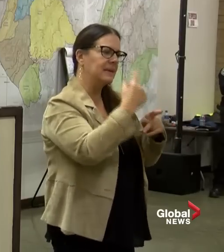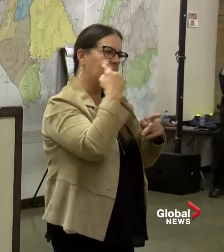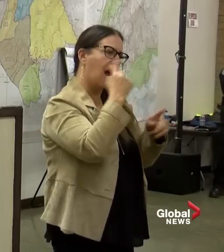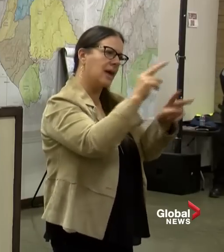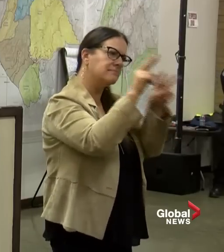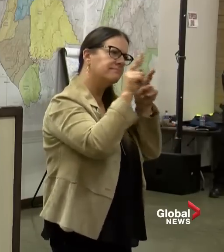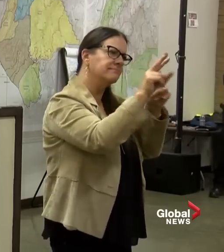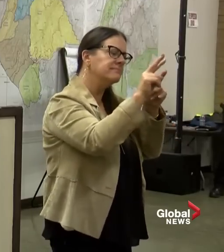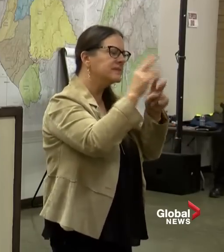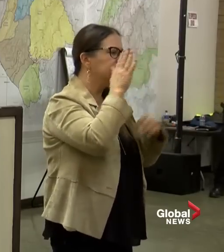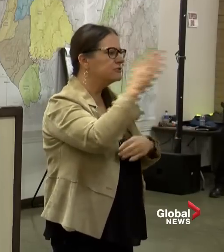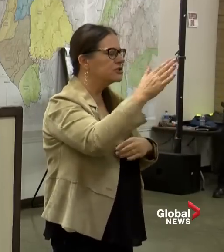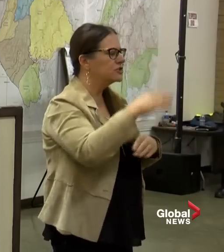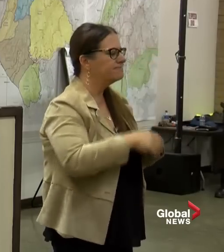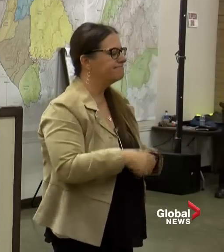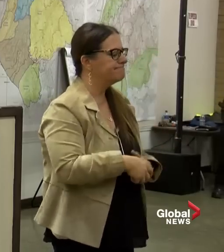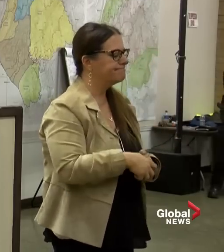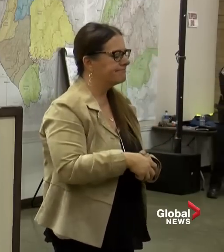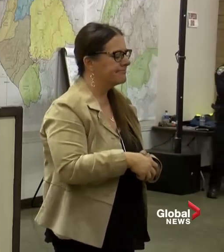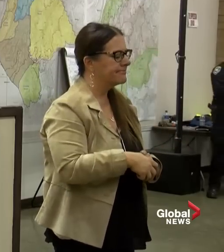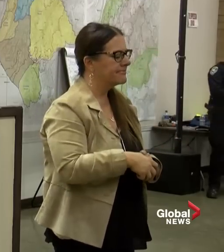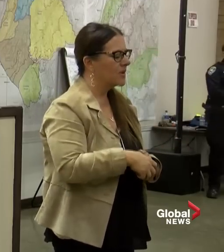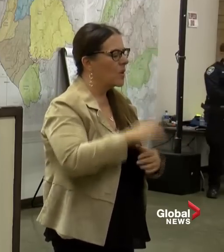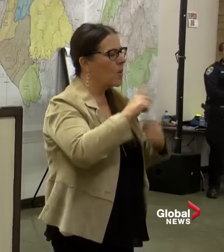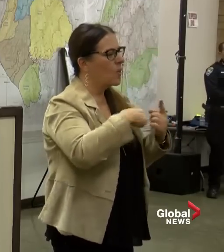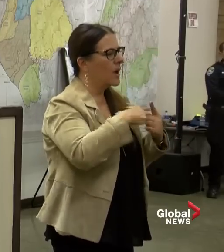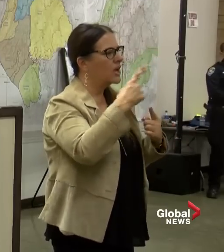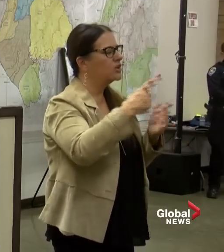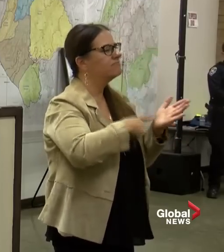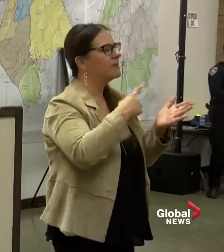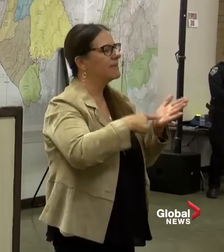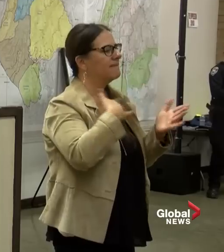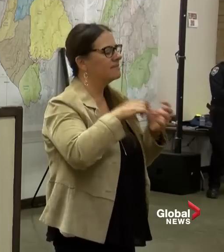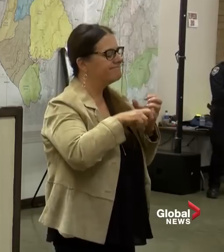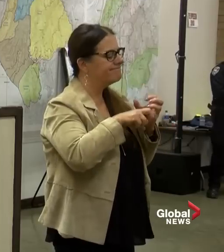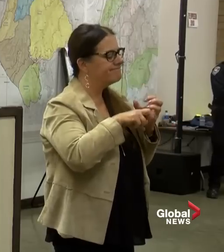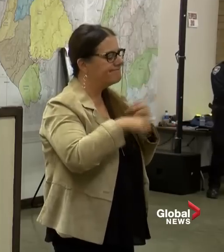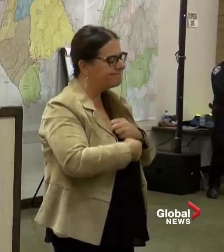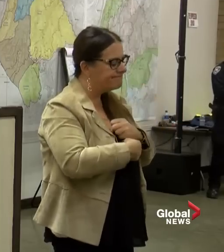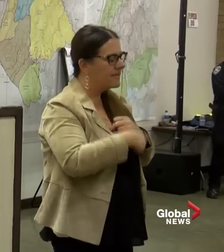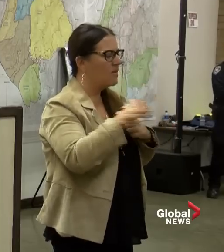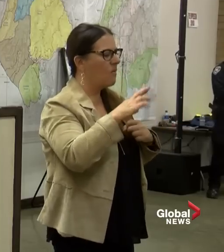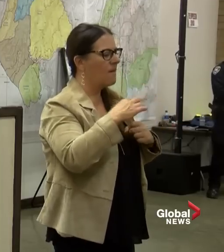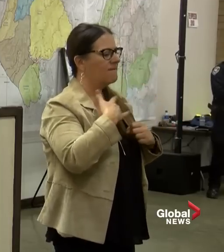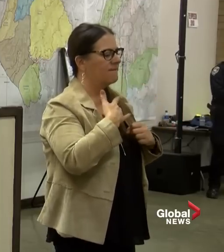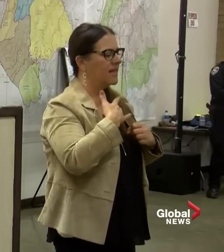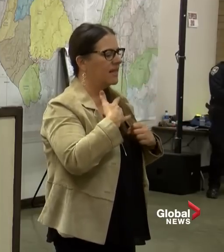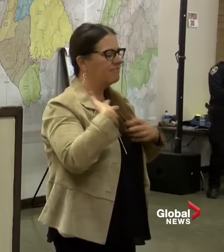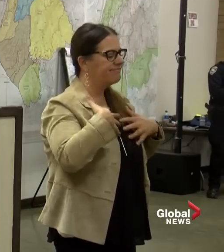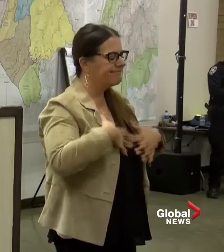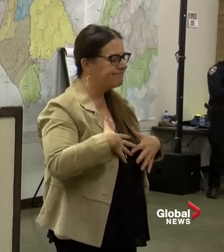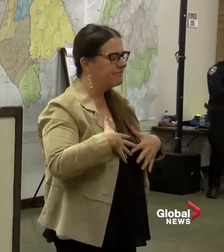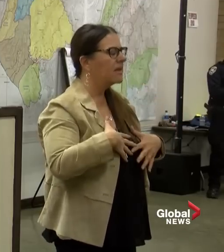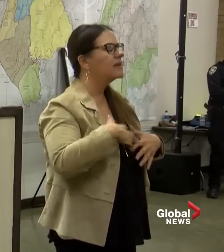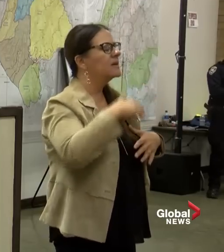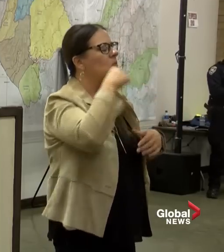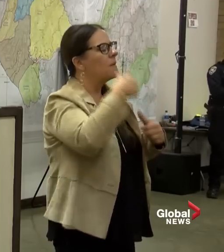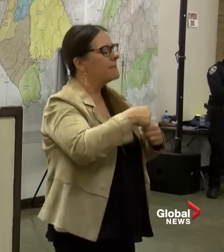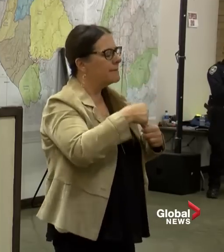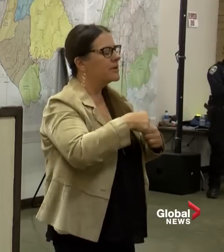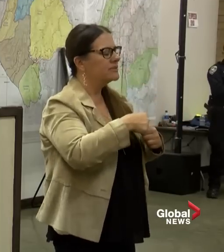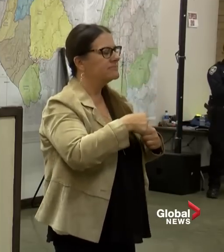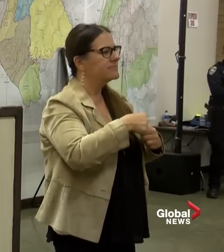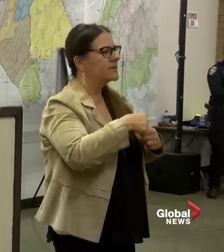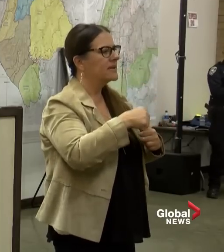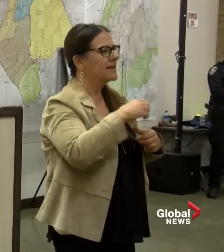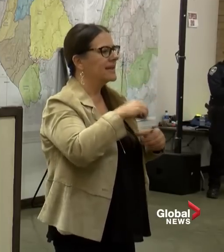future. When you have your moments of grief and doubt, Remember, there's a place in all of our hearts for our